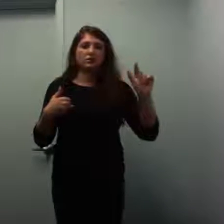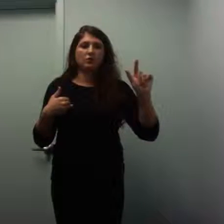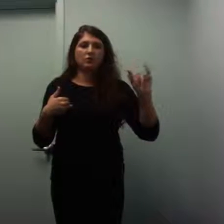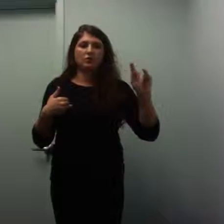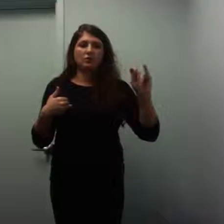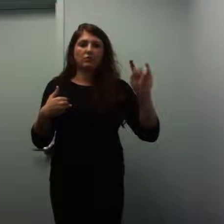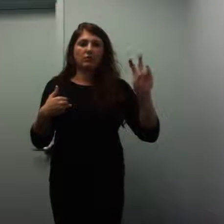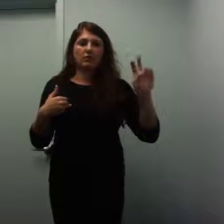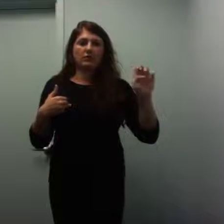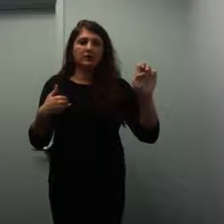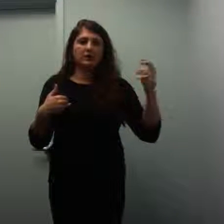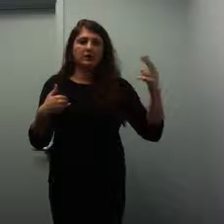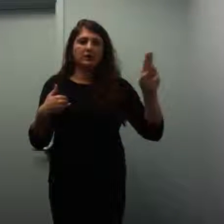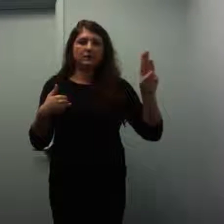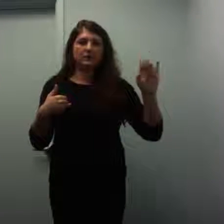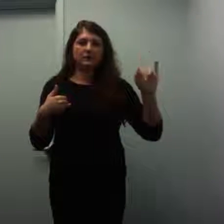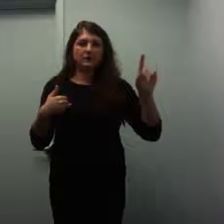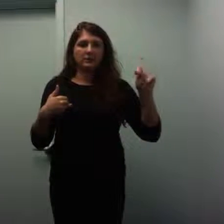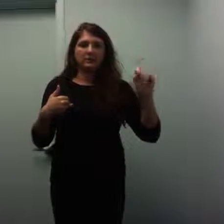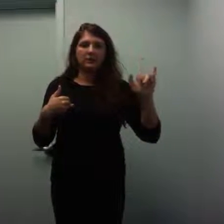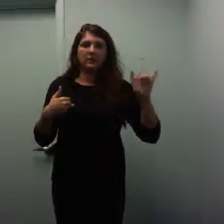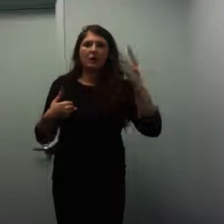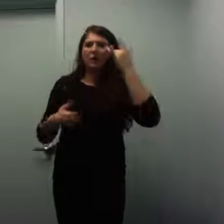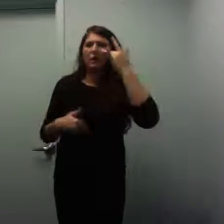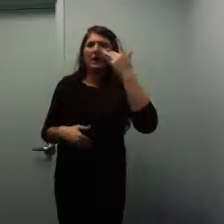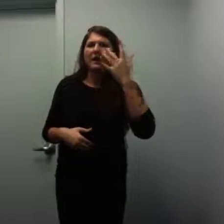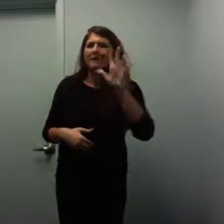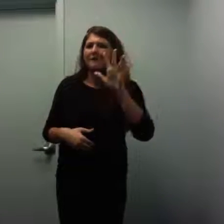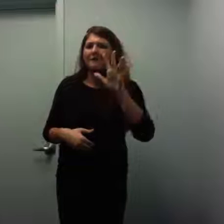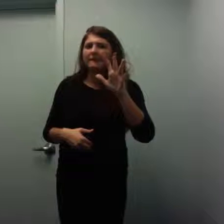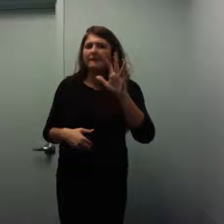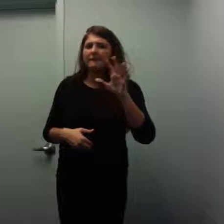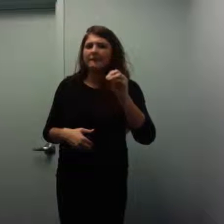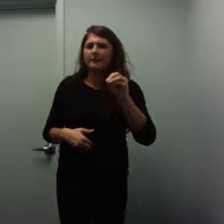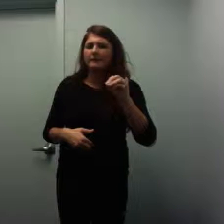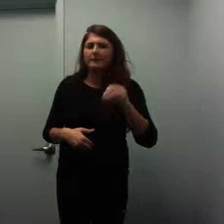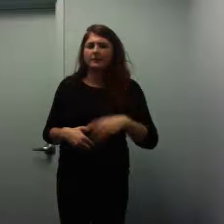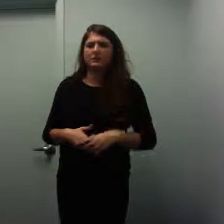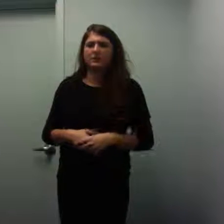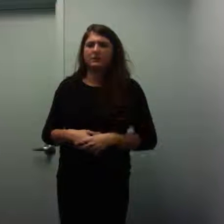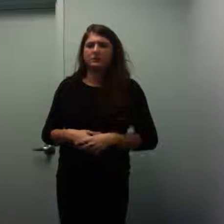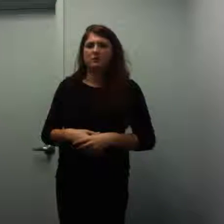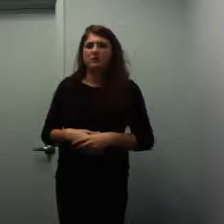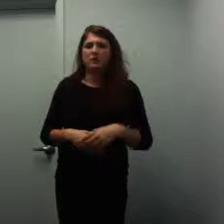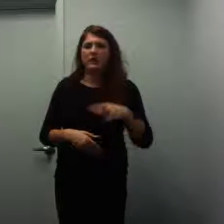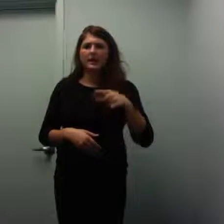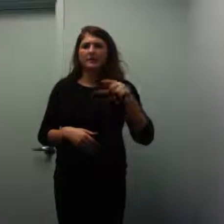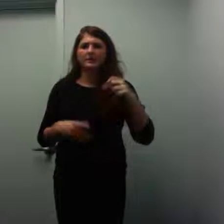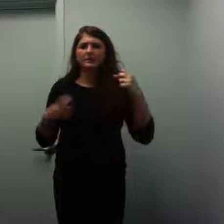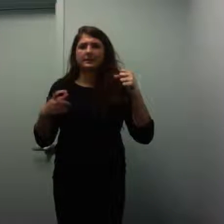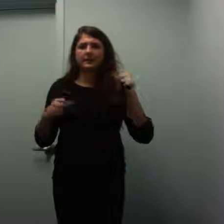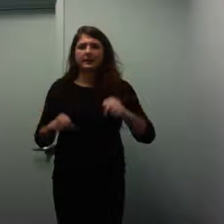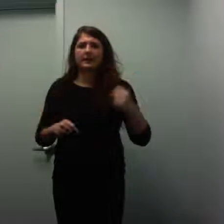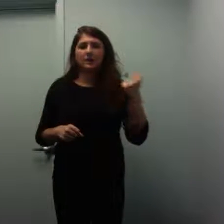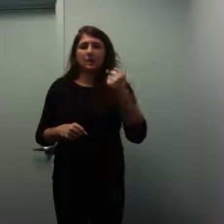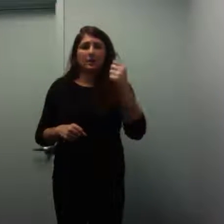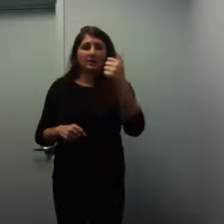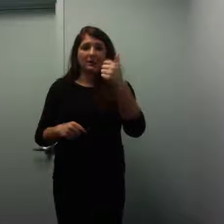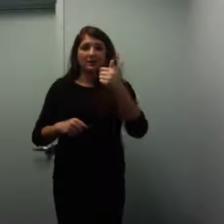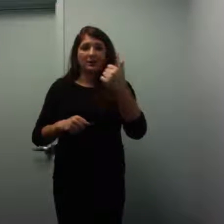that? Why is it 50? Okay, it can hold 10 milliliters total, and currently the